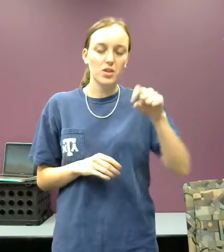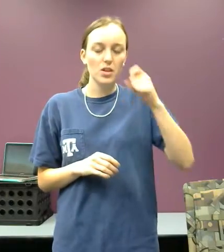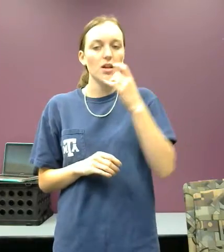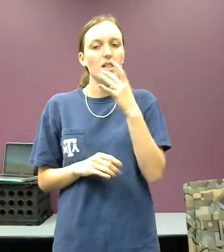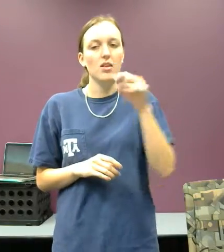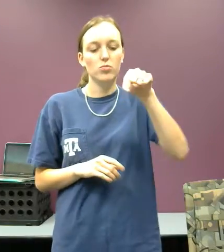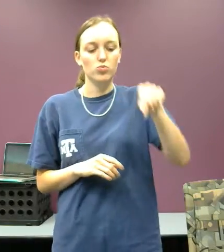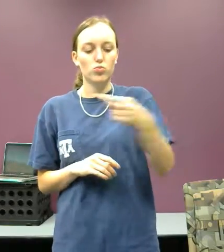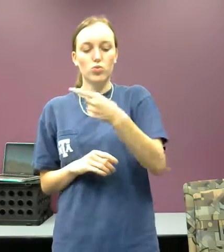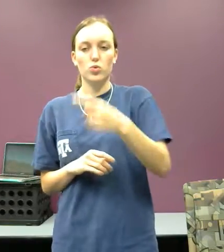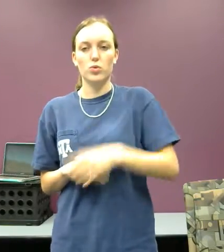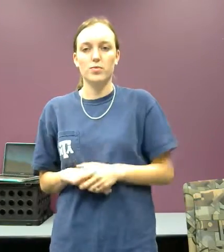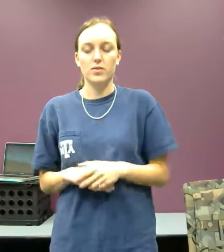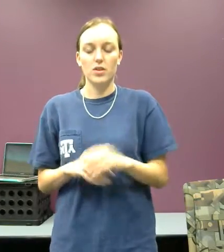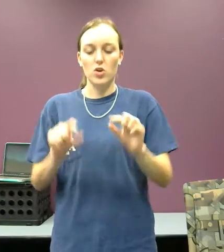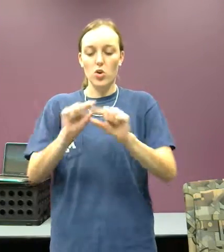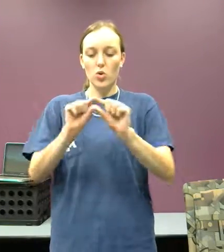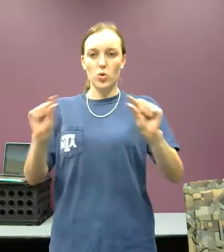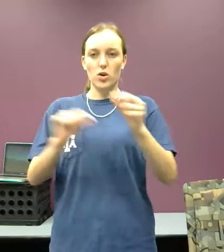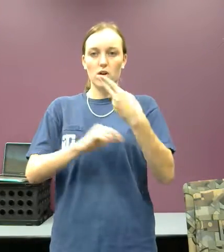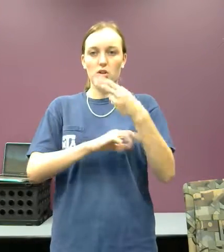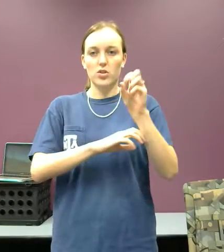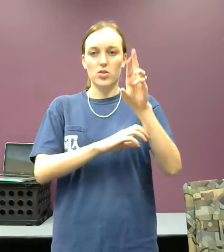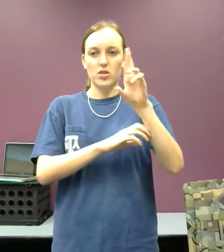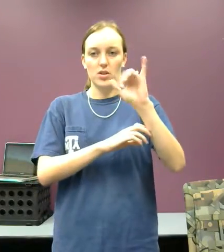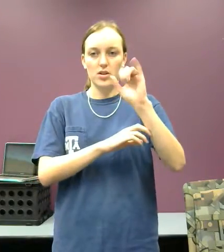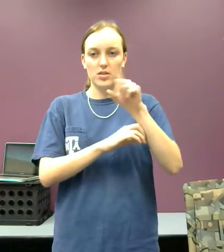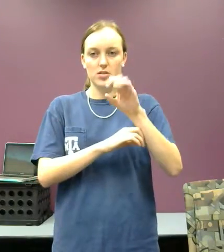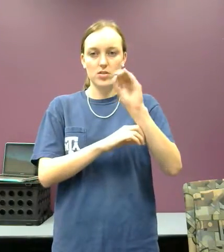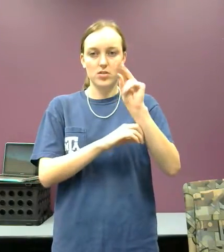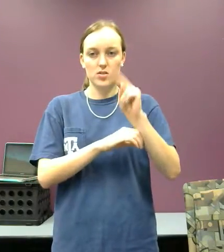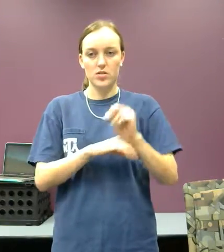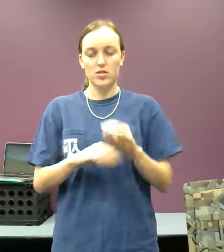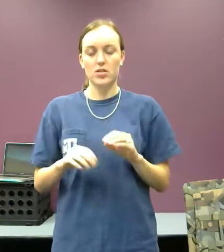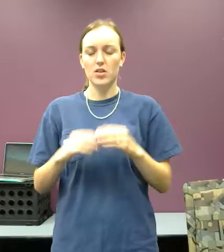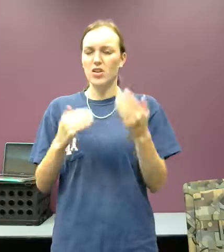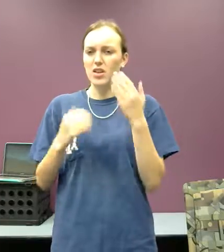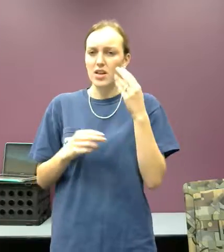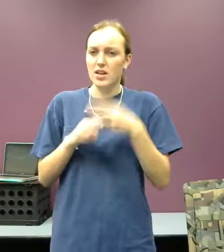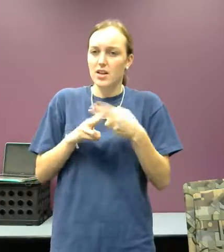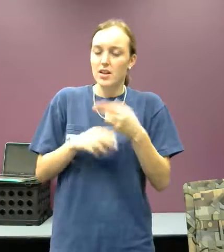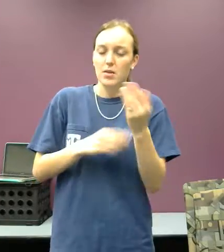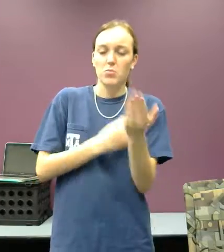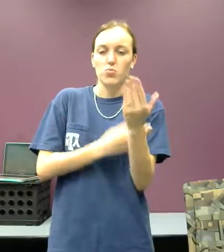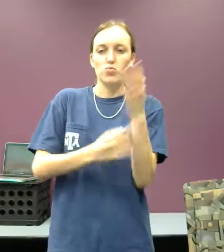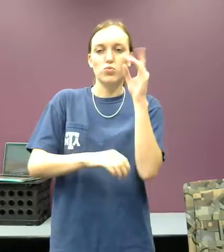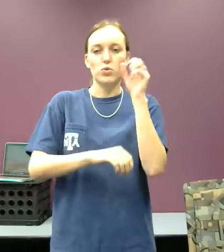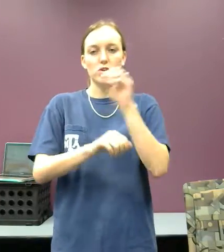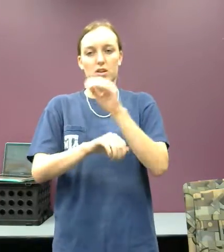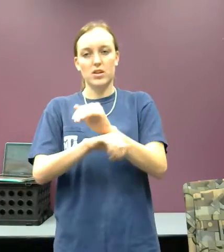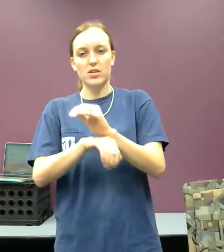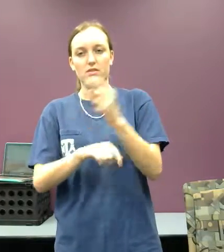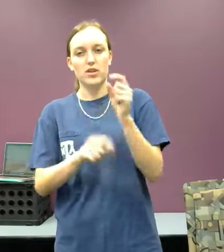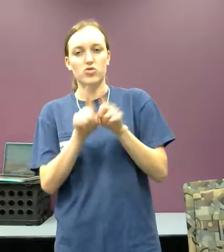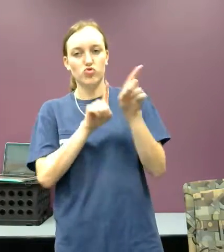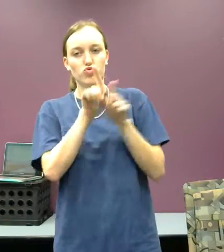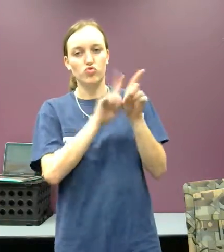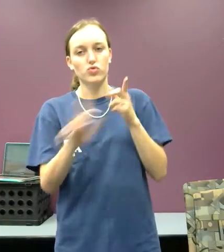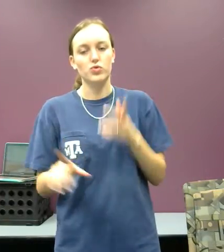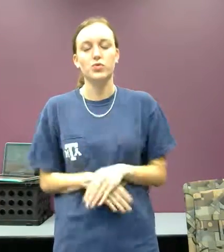horizon, Venus is often called the morning or evening star. Amazingly, this planet may not have always been such a forbidding world. Astronomers